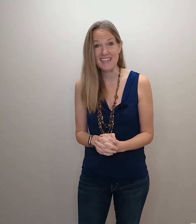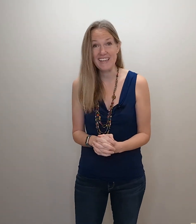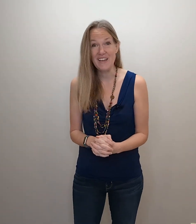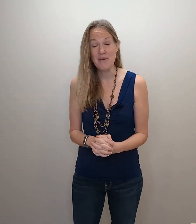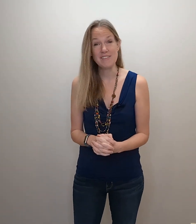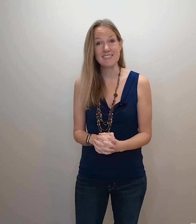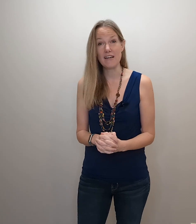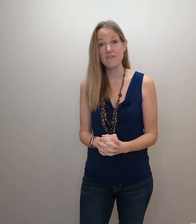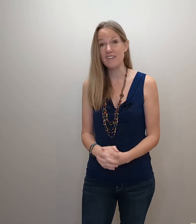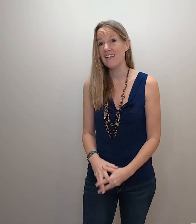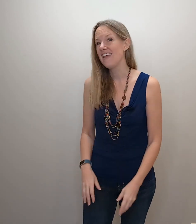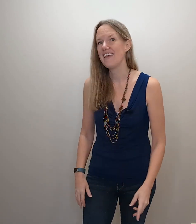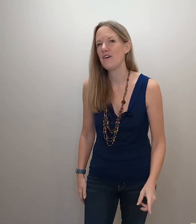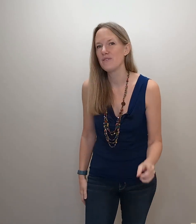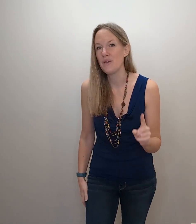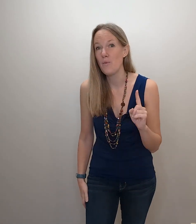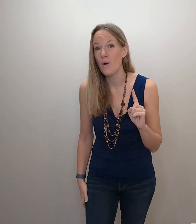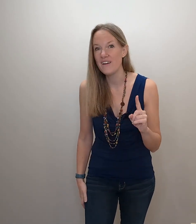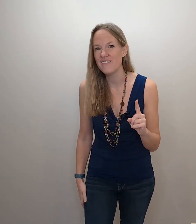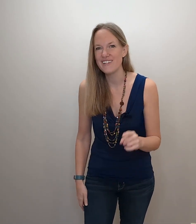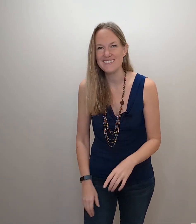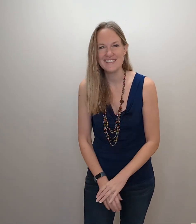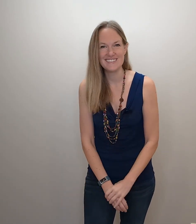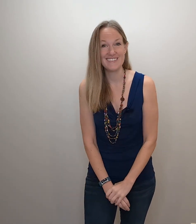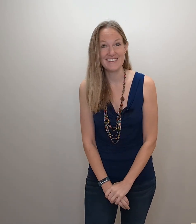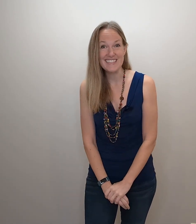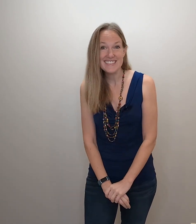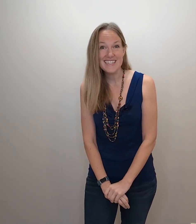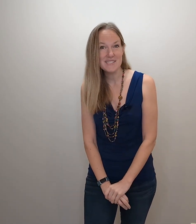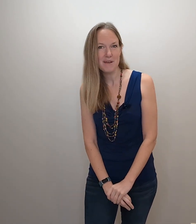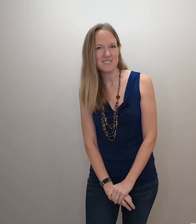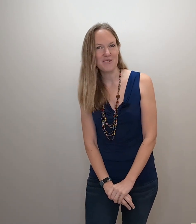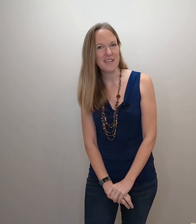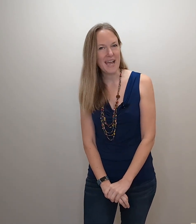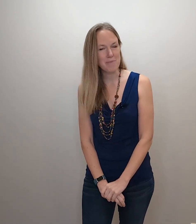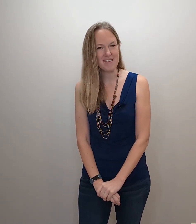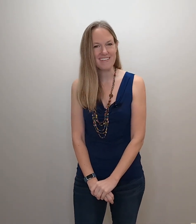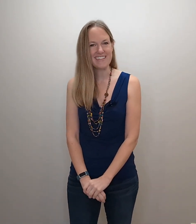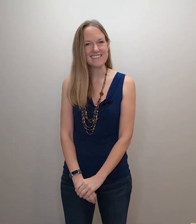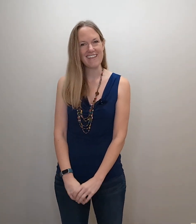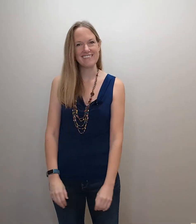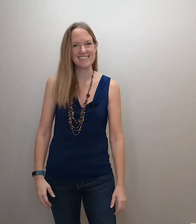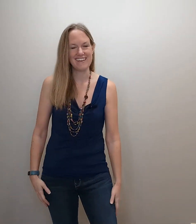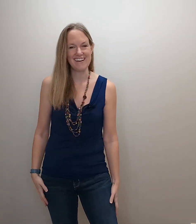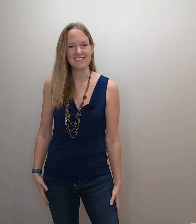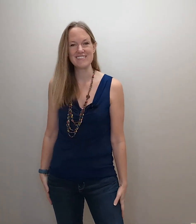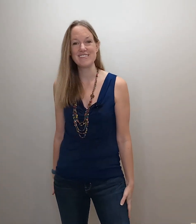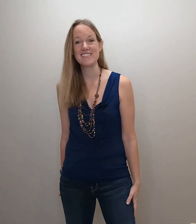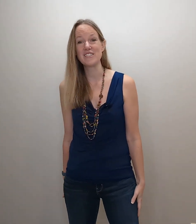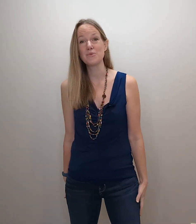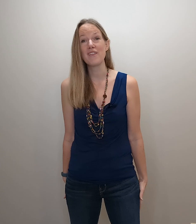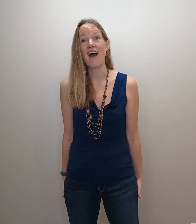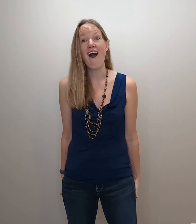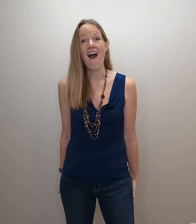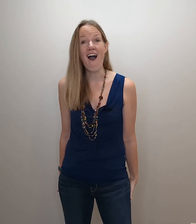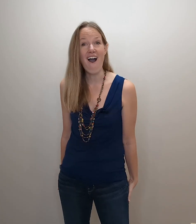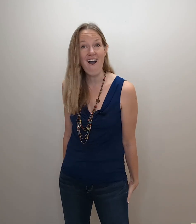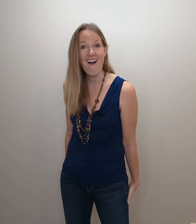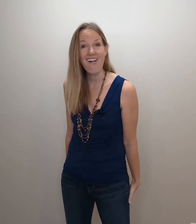repeating, which is helpful, and only one verse, so there isn't as much vocabulary as other songs. So it starts with all